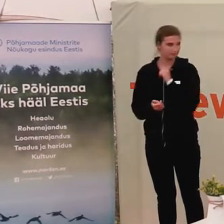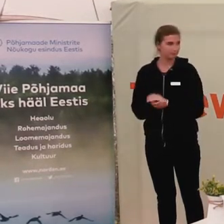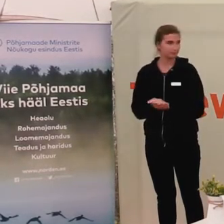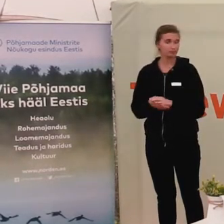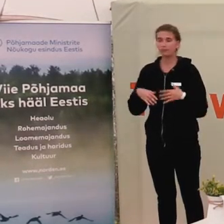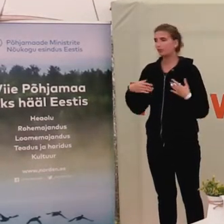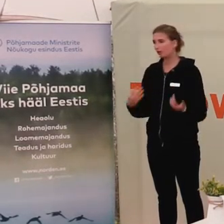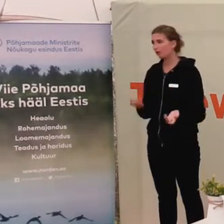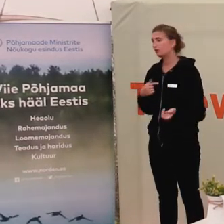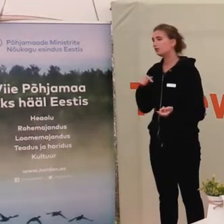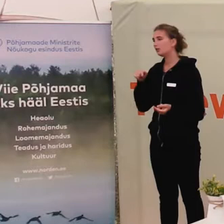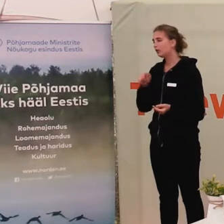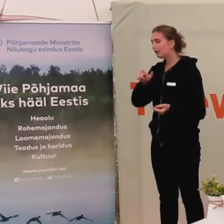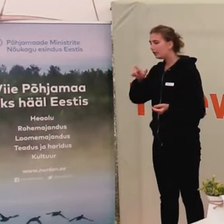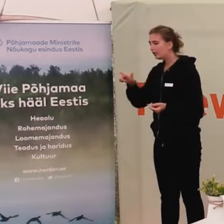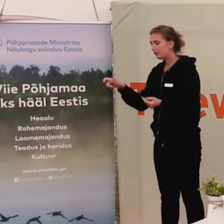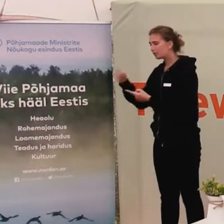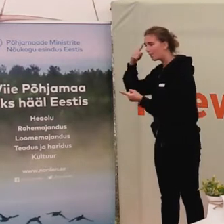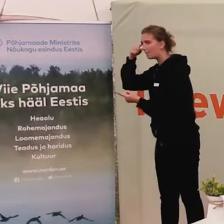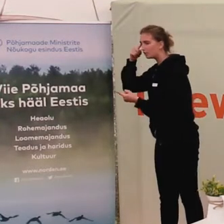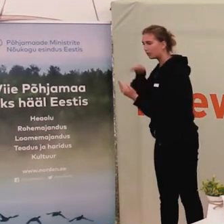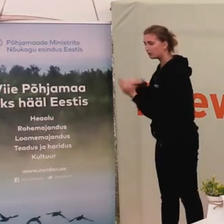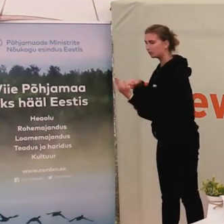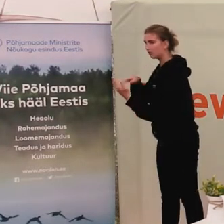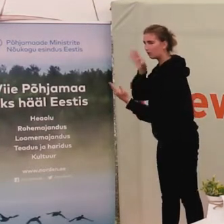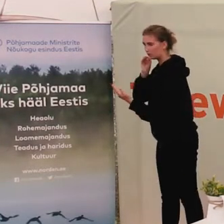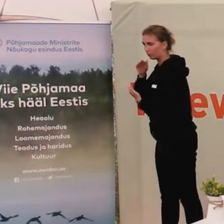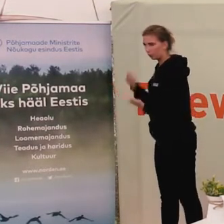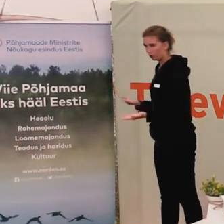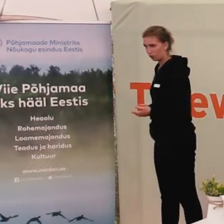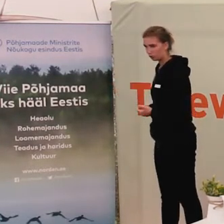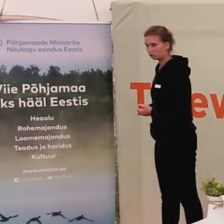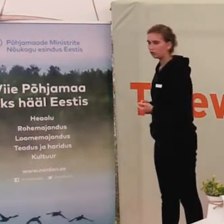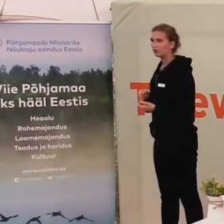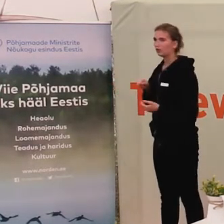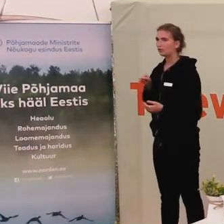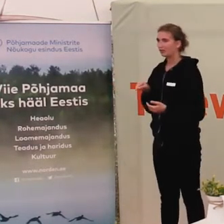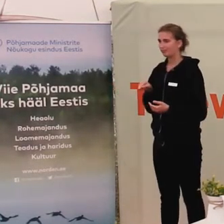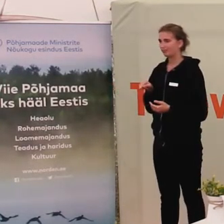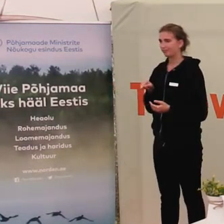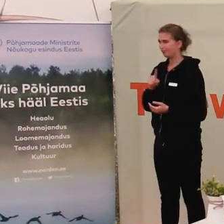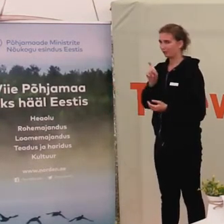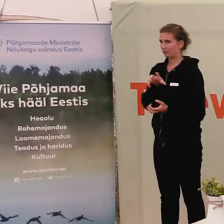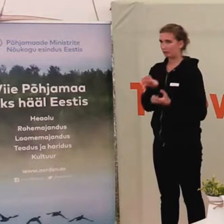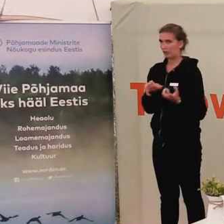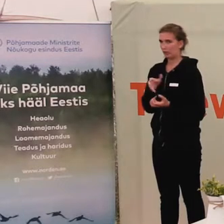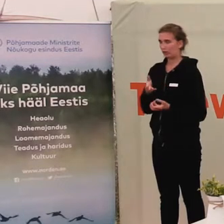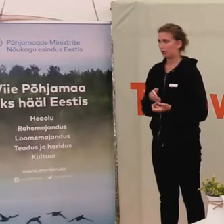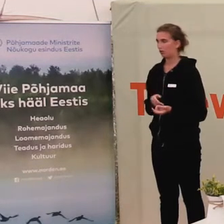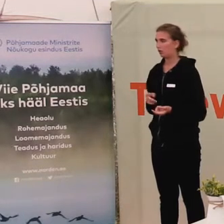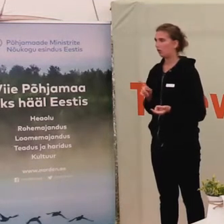Again, I think, I mean, how do you change people's minds? I think there's, it's a very difficult question,